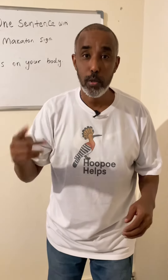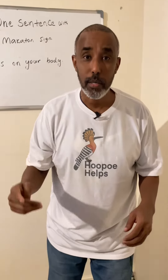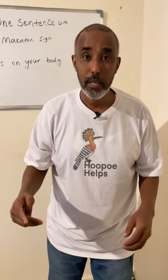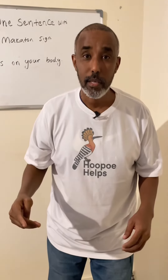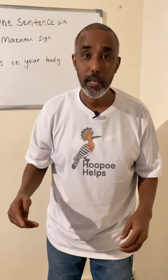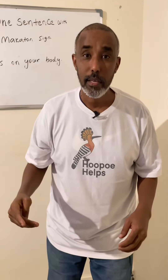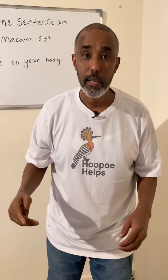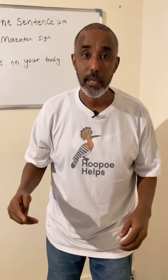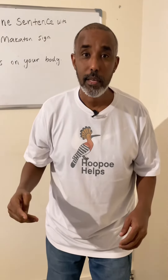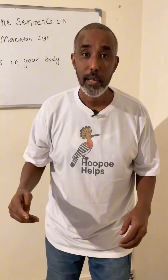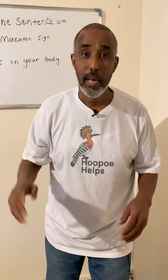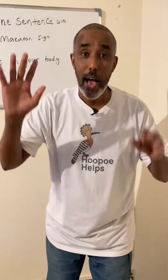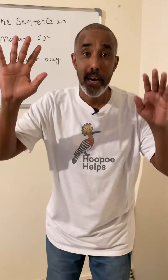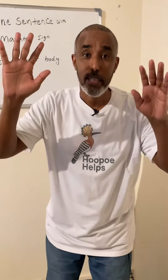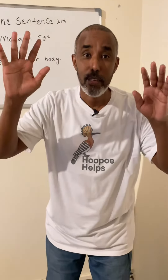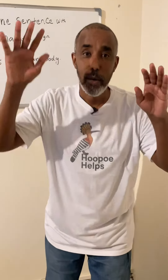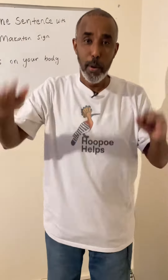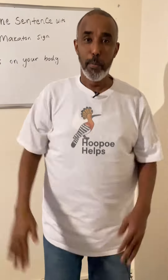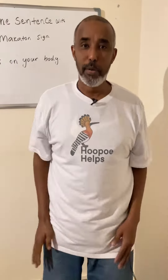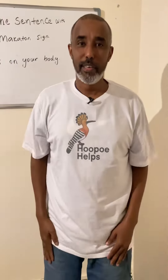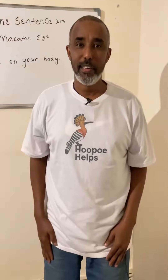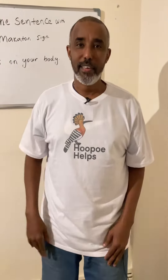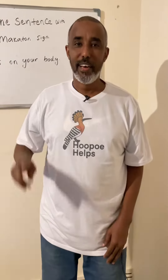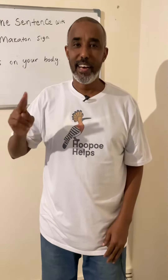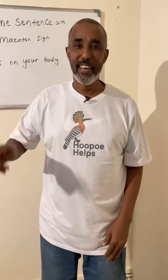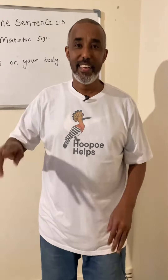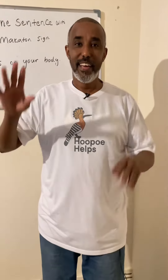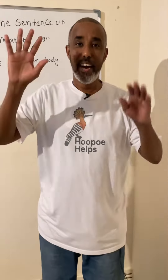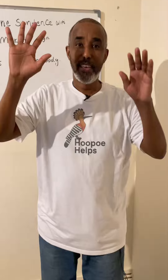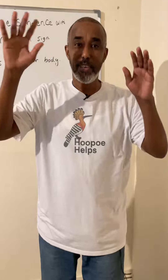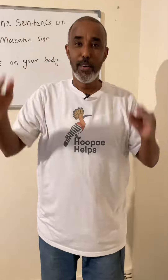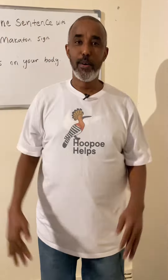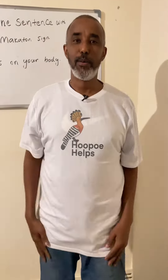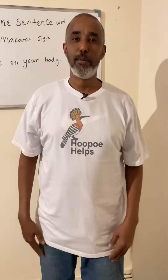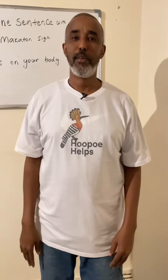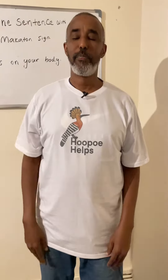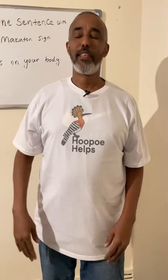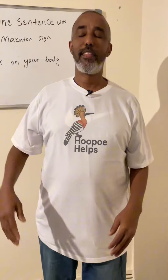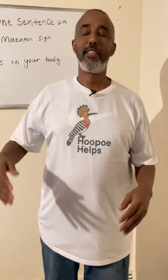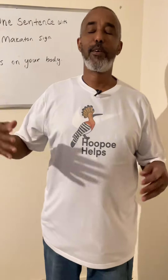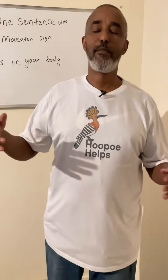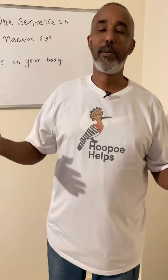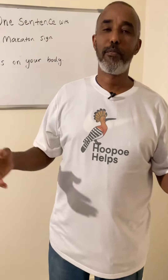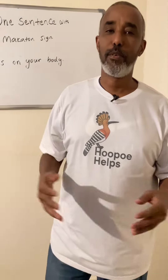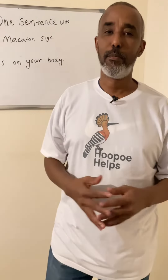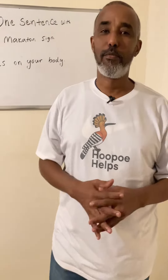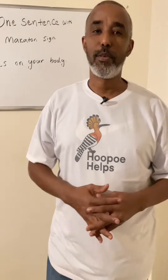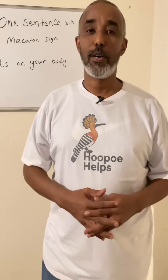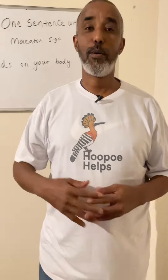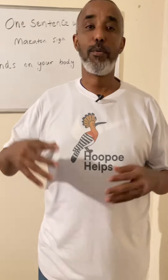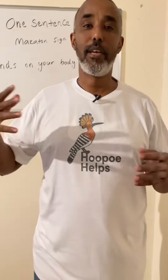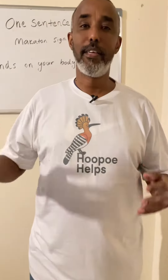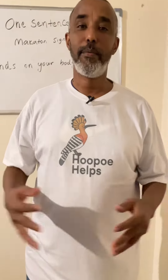it. Hands on your body. Again, hands on your body. And thank you very much for watching my videos. I hope you learn it.